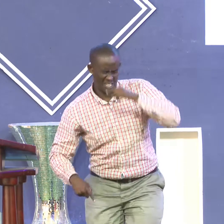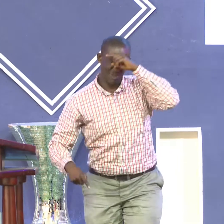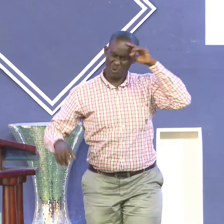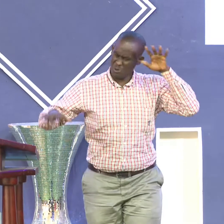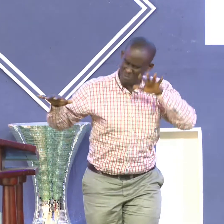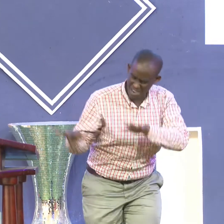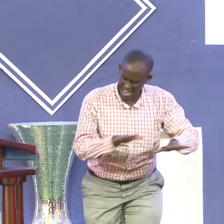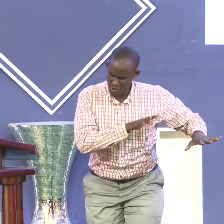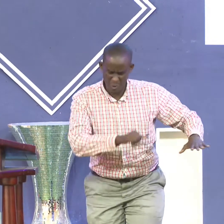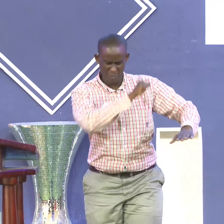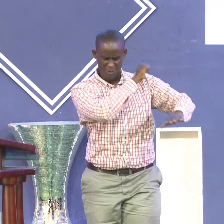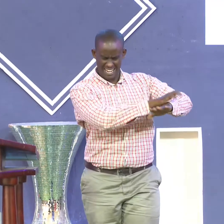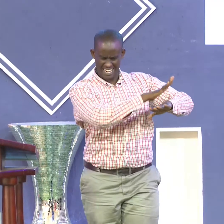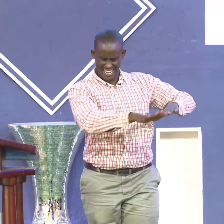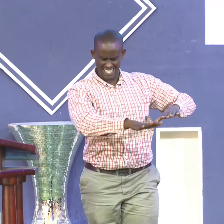the